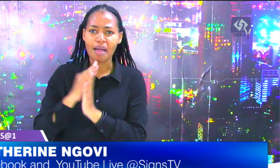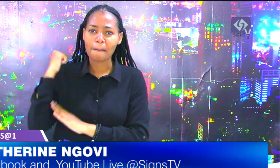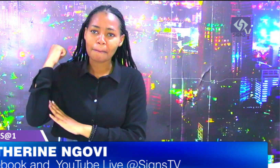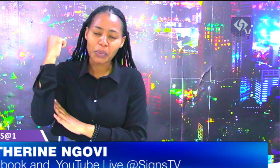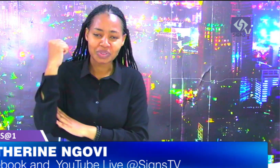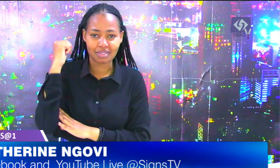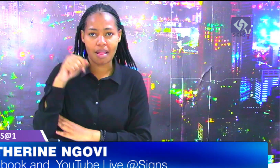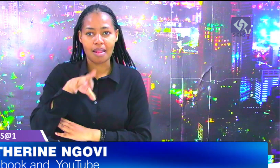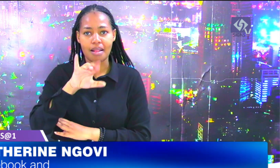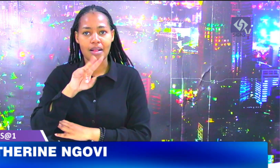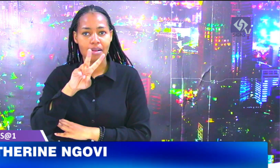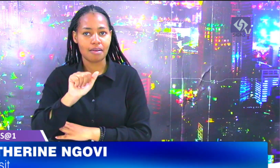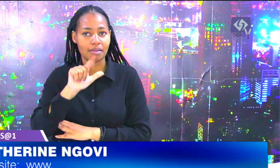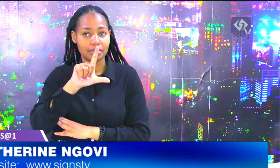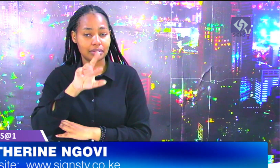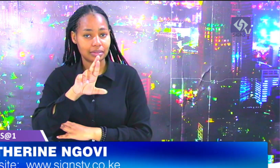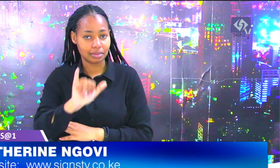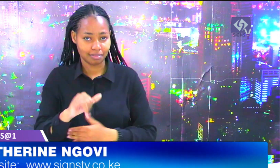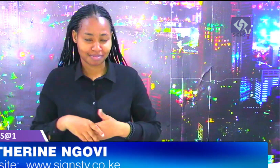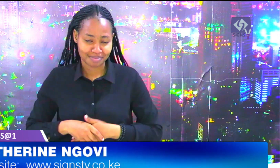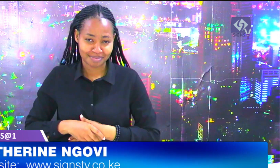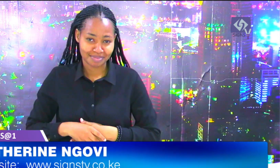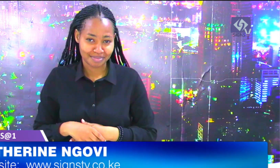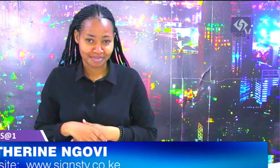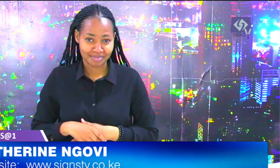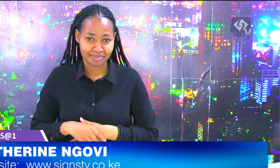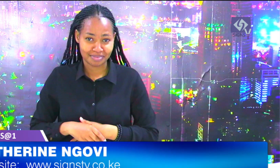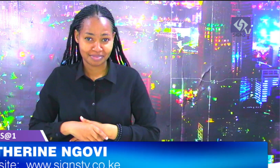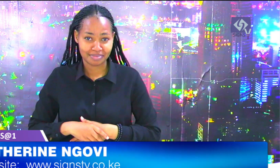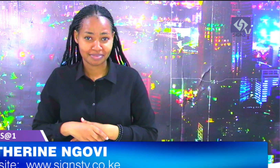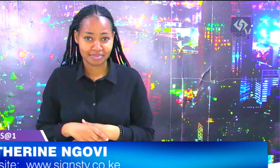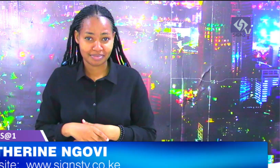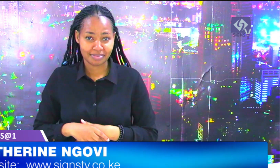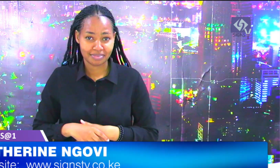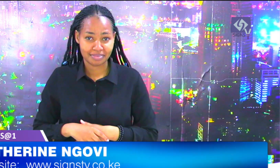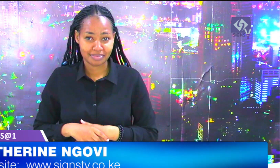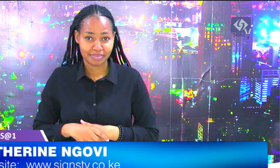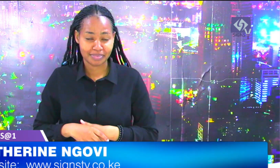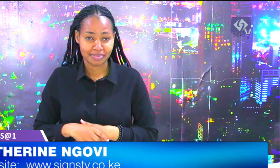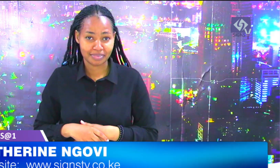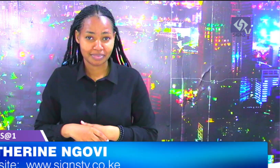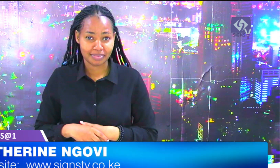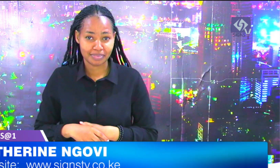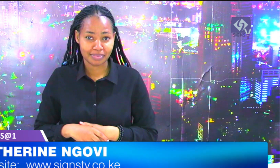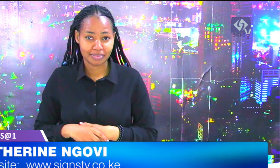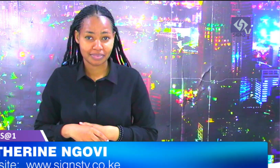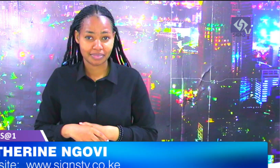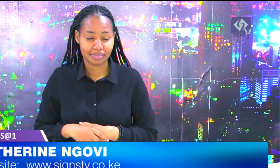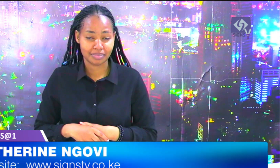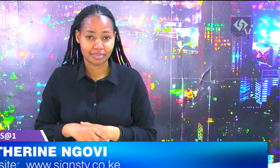other disputes. They were doing so because they are criminals and they have joined together with other types of